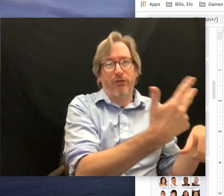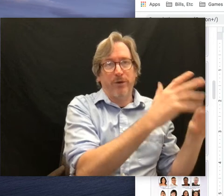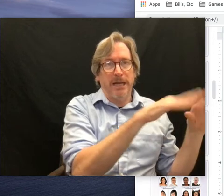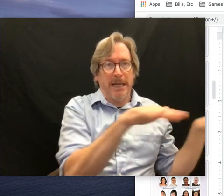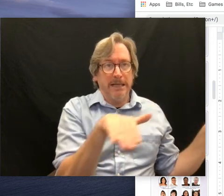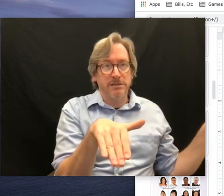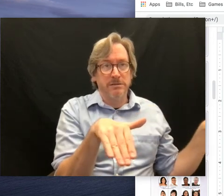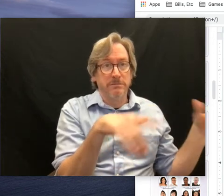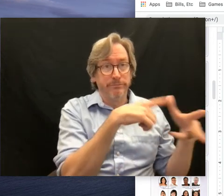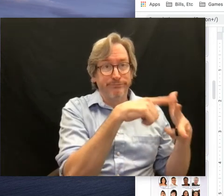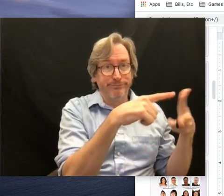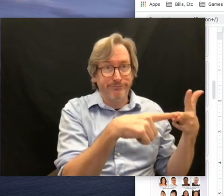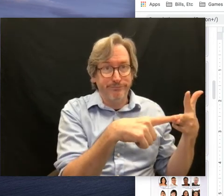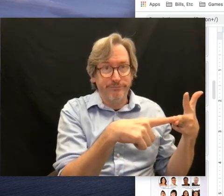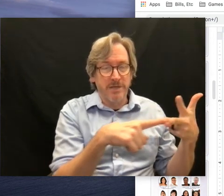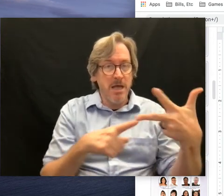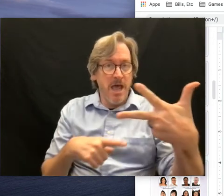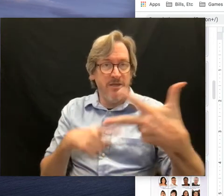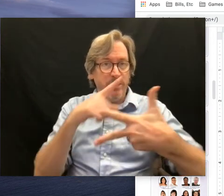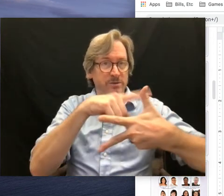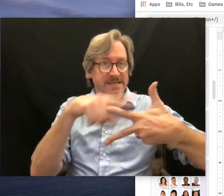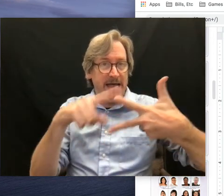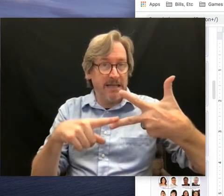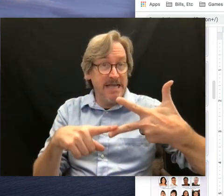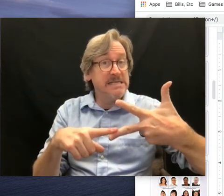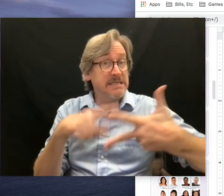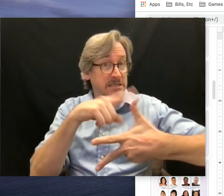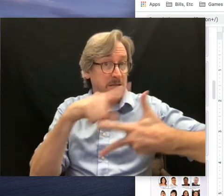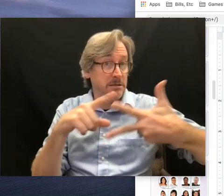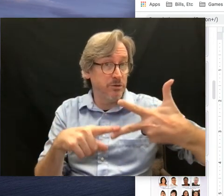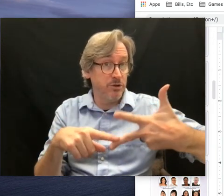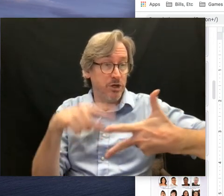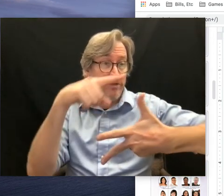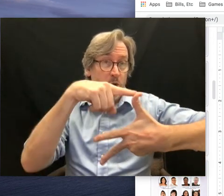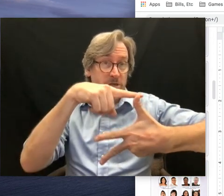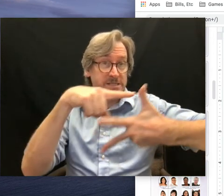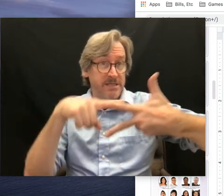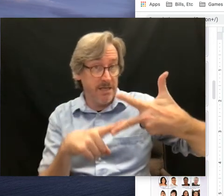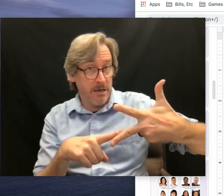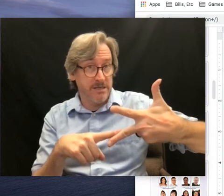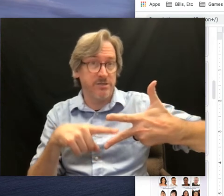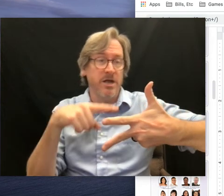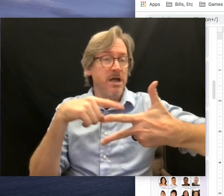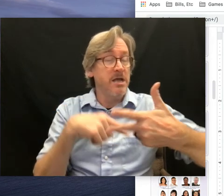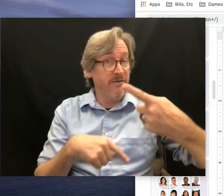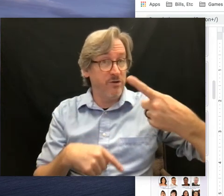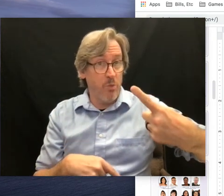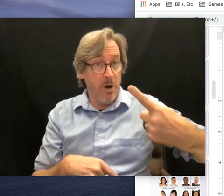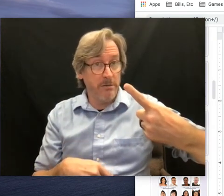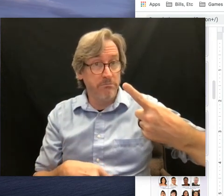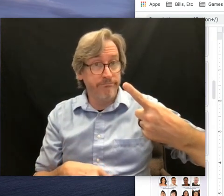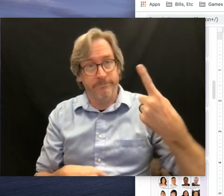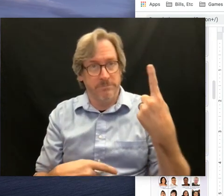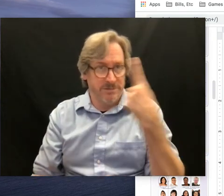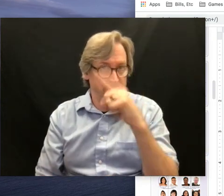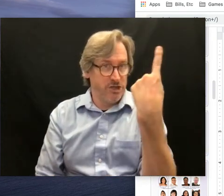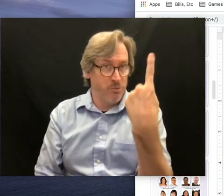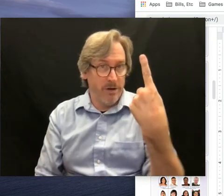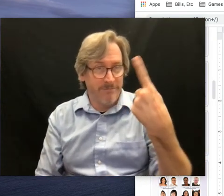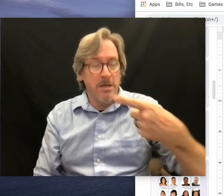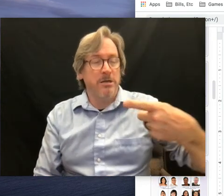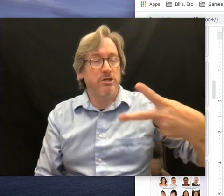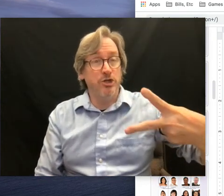have 3 kids. And then we use that list to show the oldest to the youngest. If there's one,